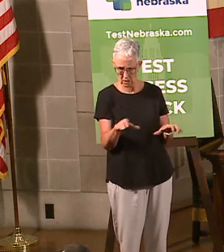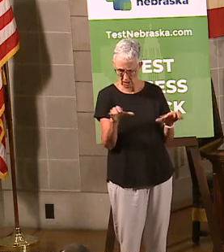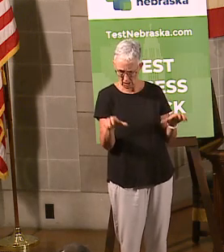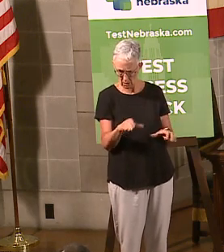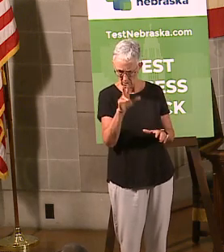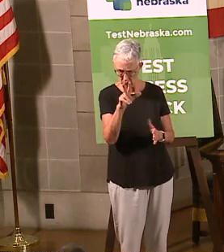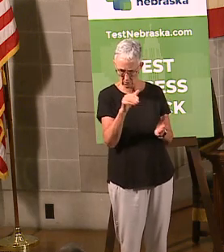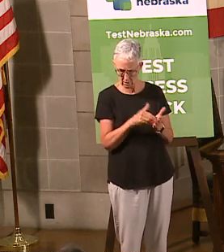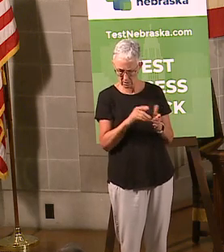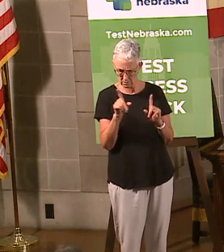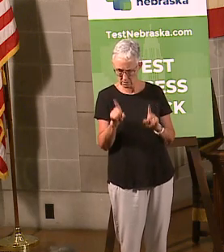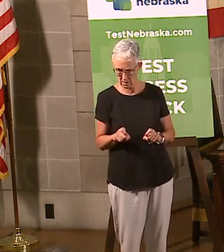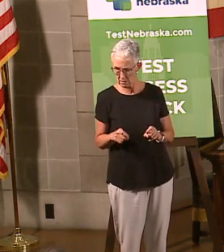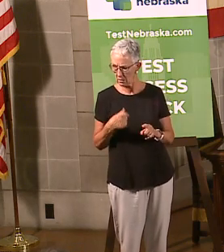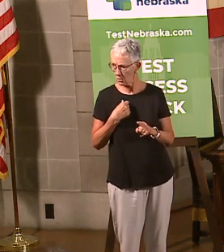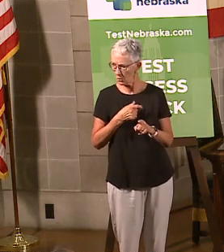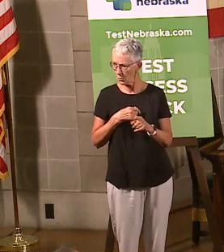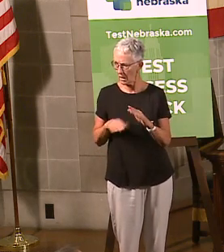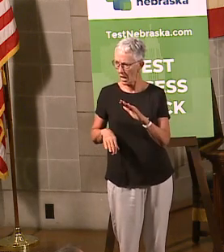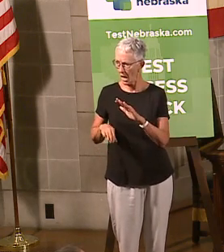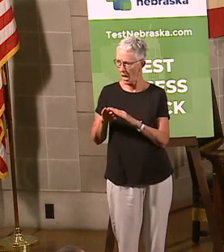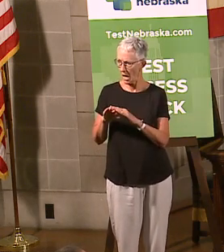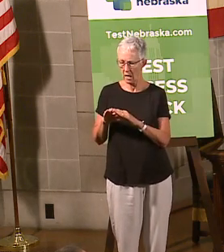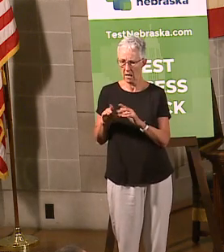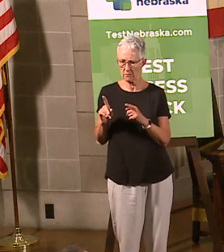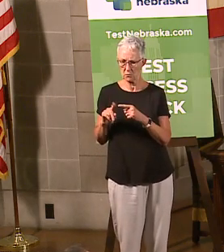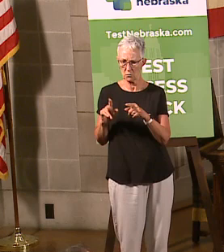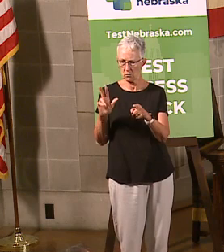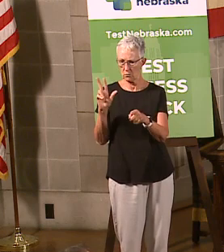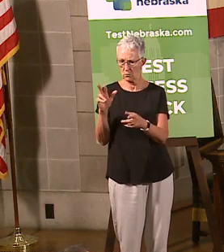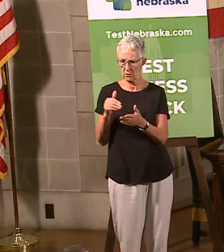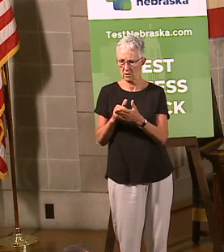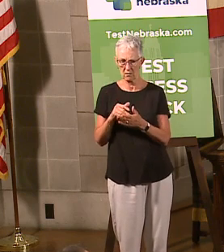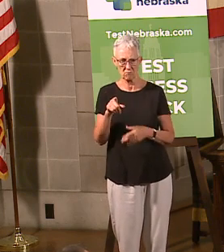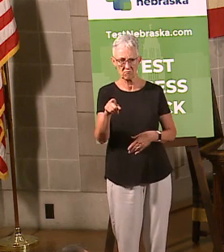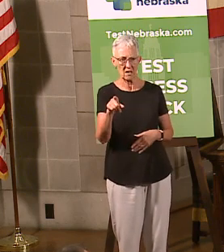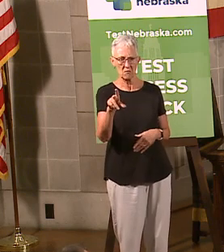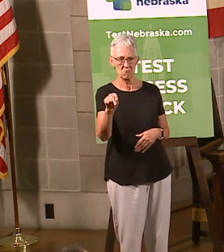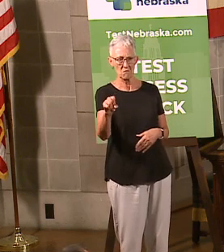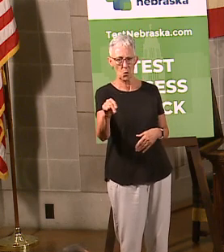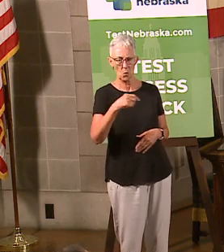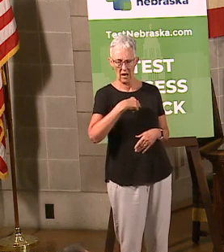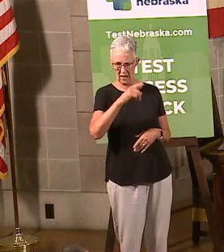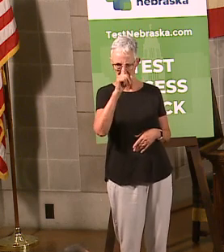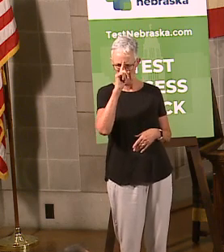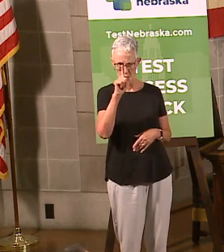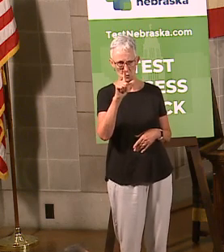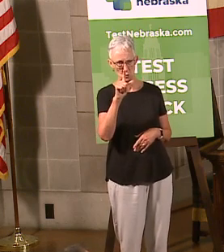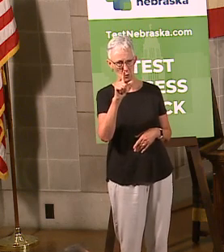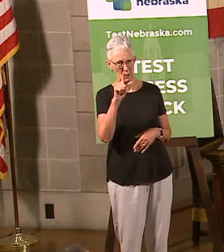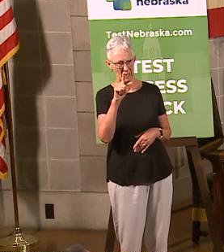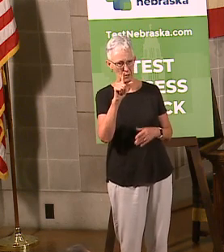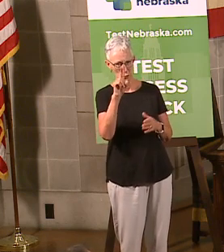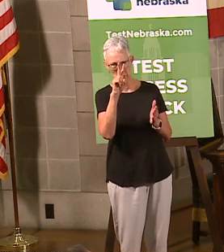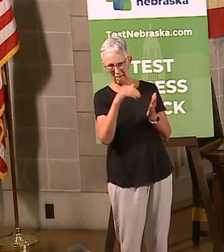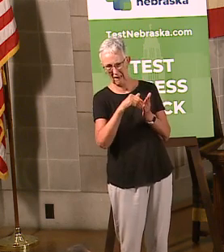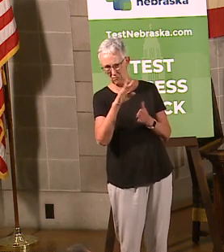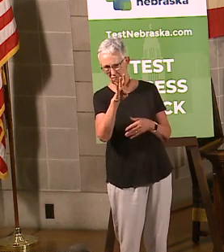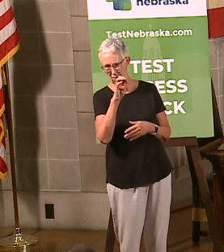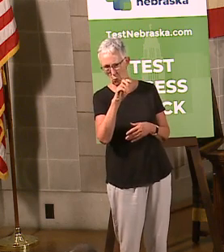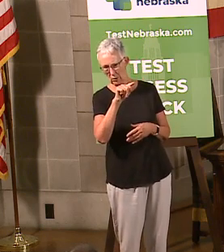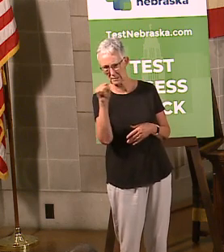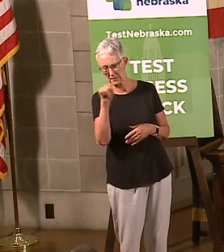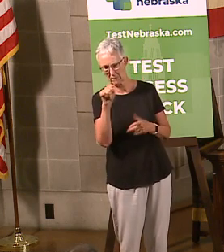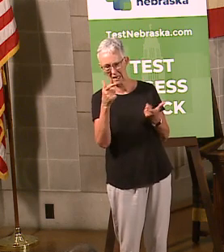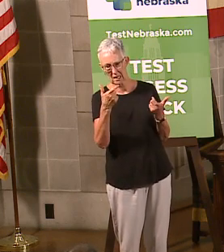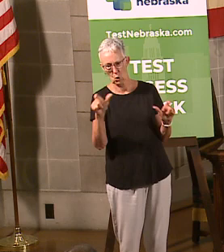3,000 tests a day yet? I know we've had the scheduled slots. 2,400 something was, I think, the I largest. think the largest so far has been 2,400.